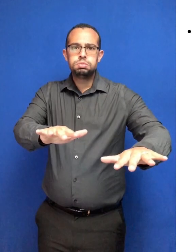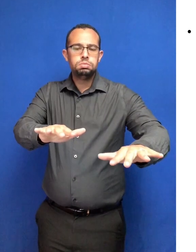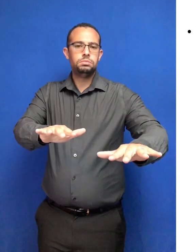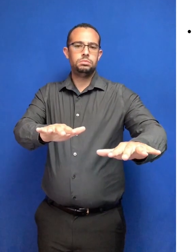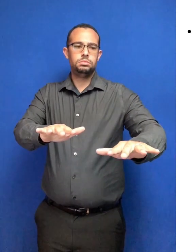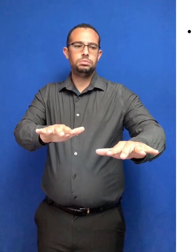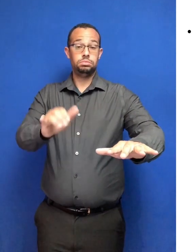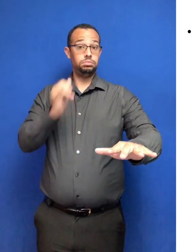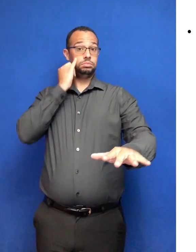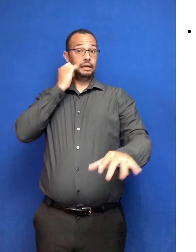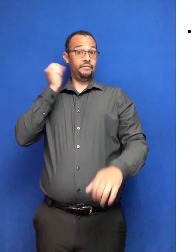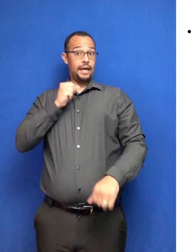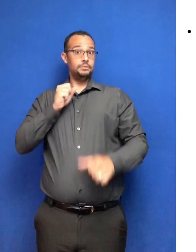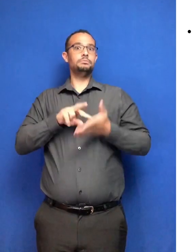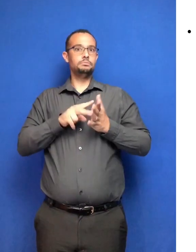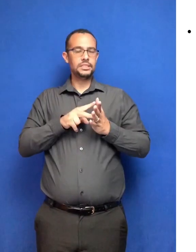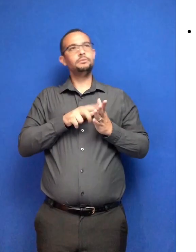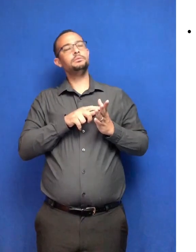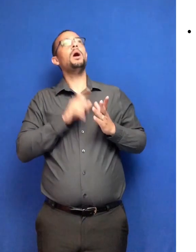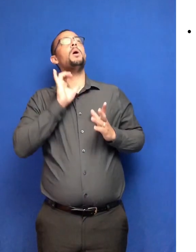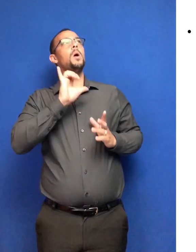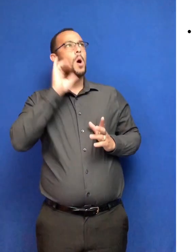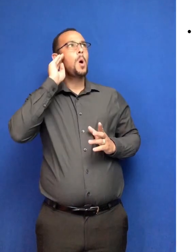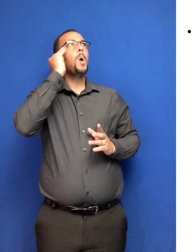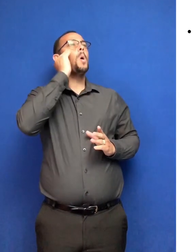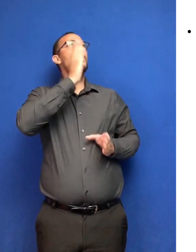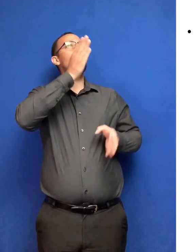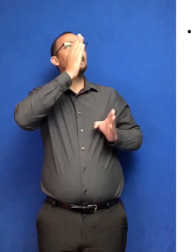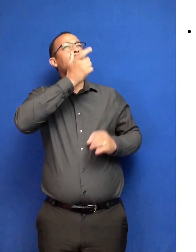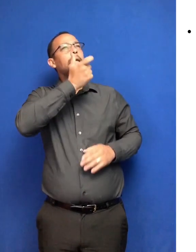to pay attention to the rainfall,